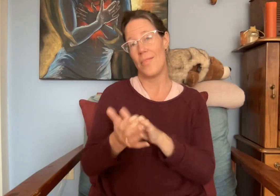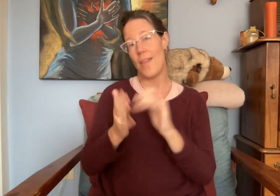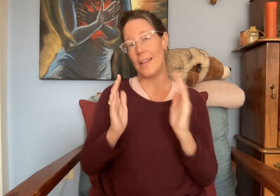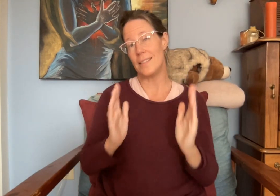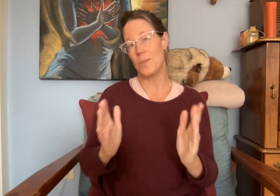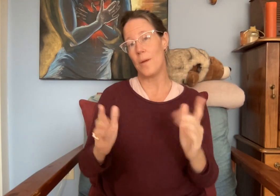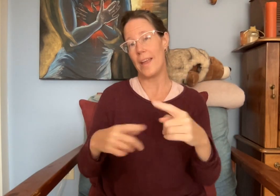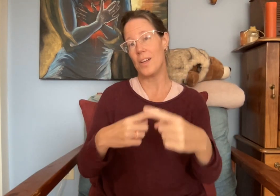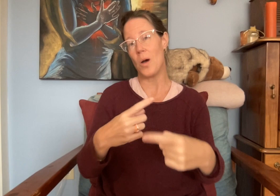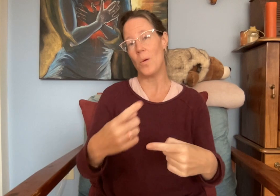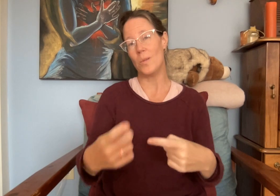That's the way it goes.